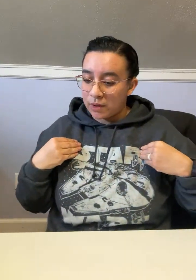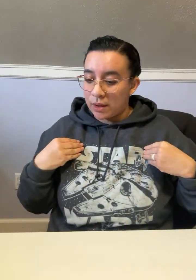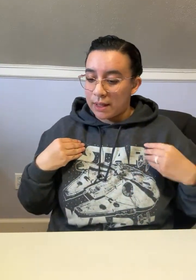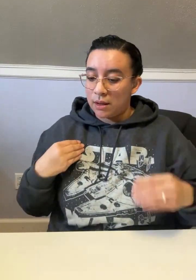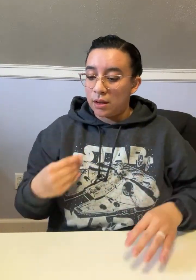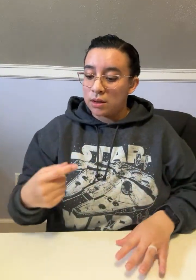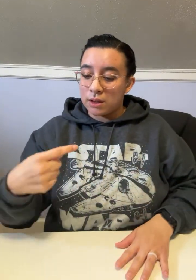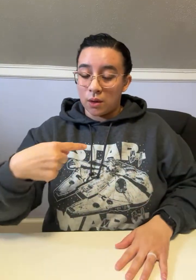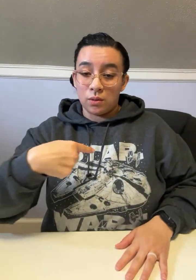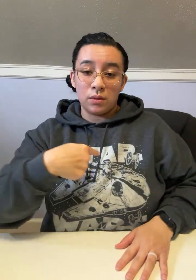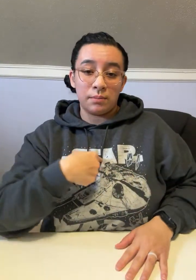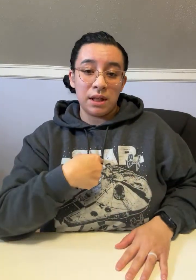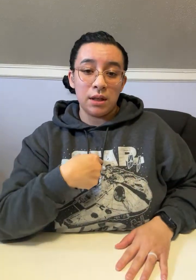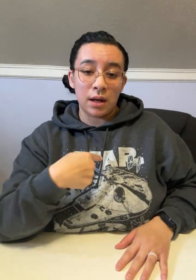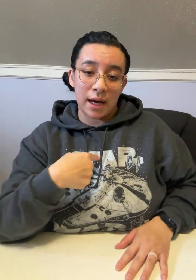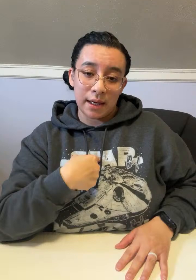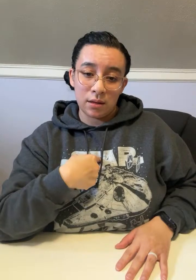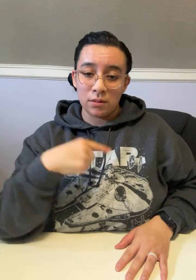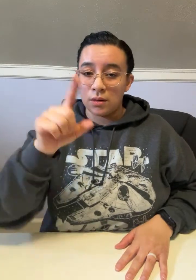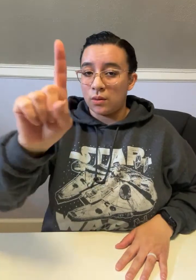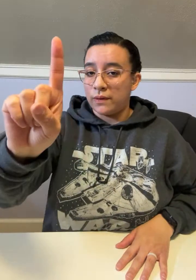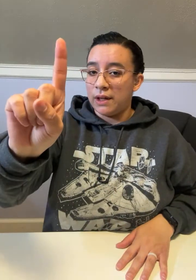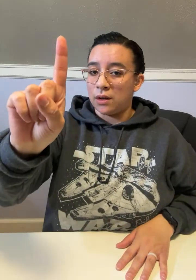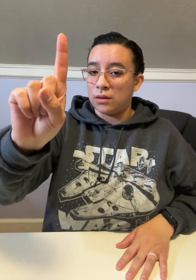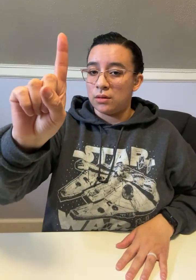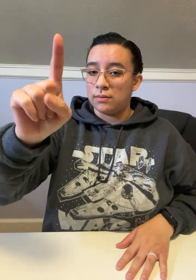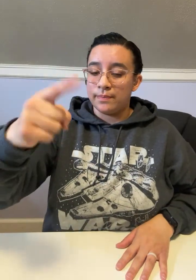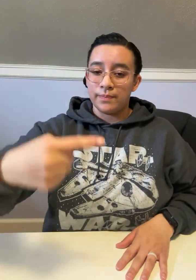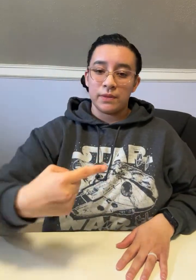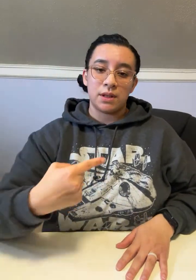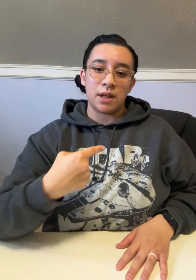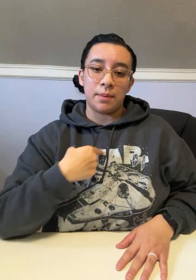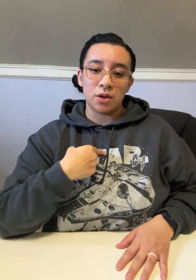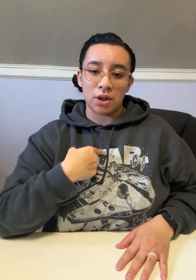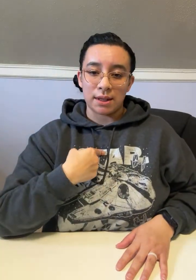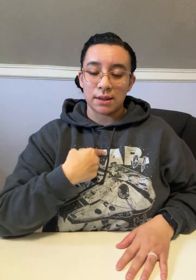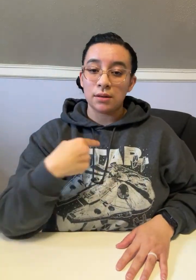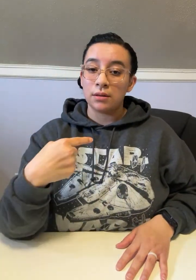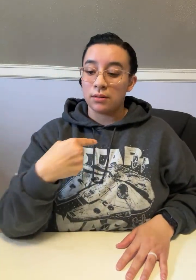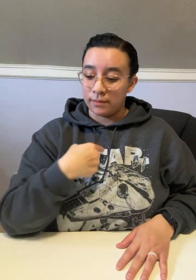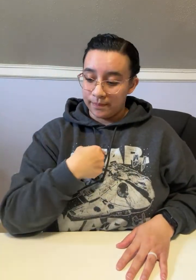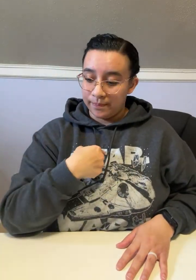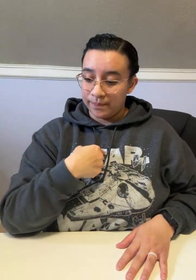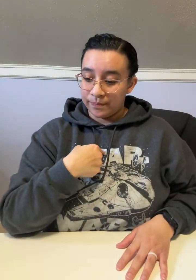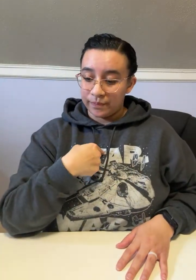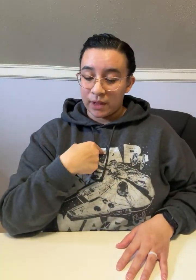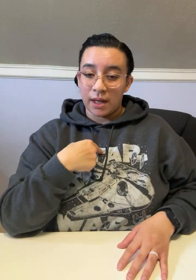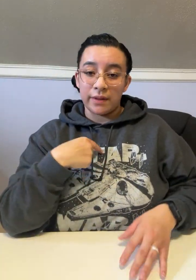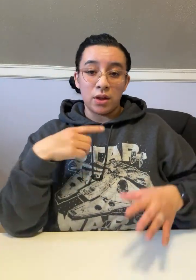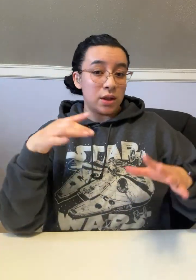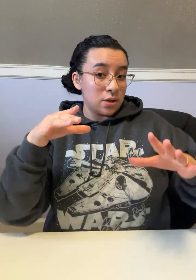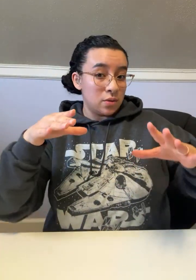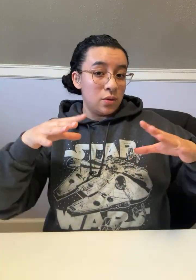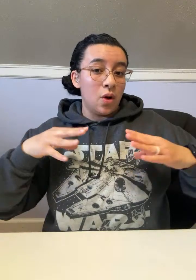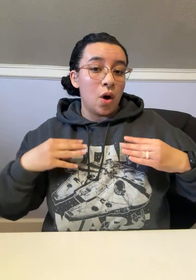right, so me, I, 1 finger, tap on your chest, and then you can do